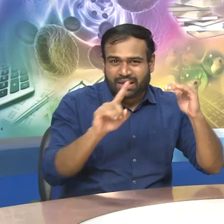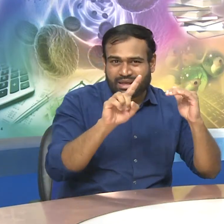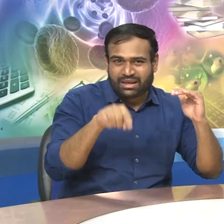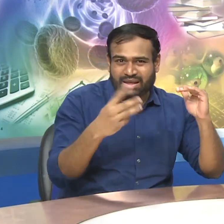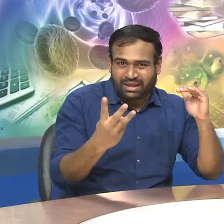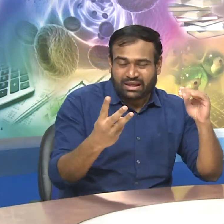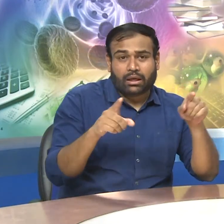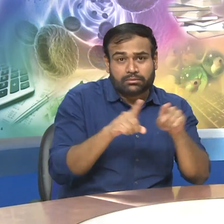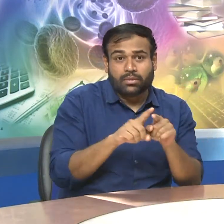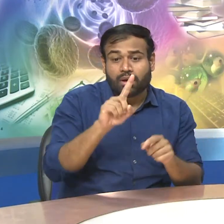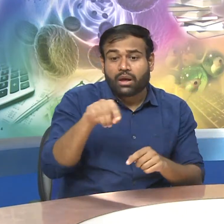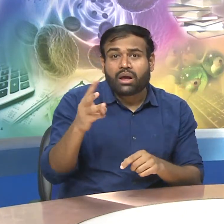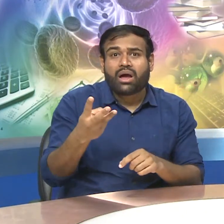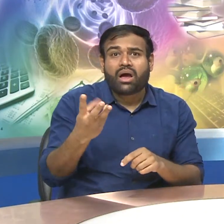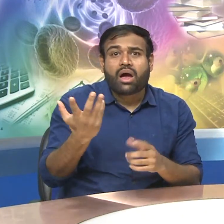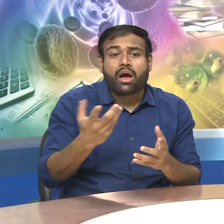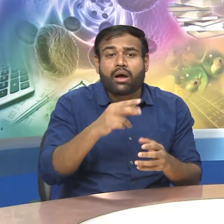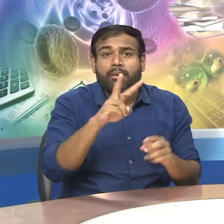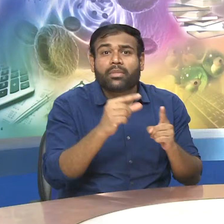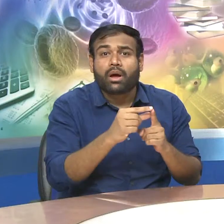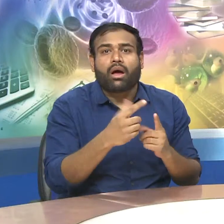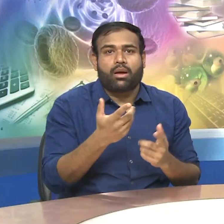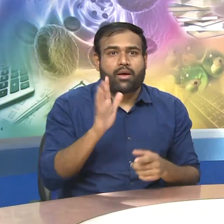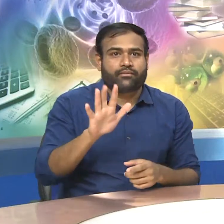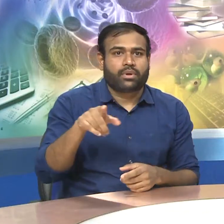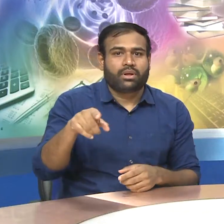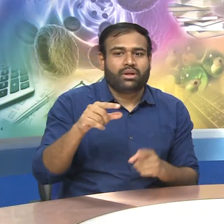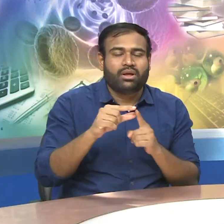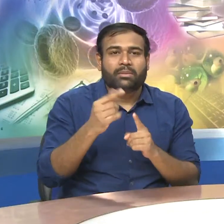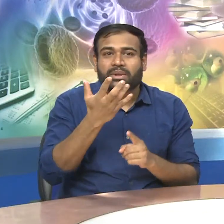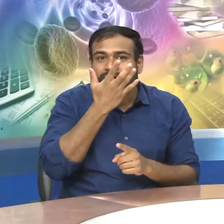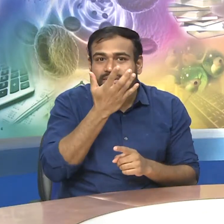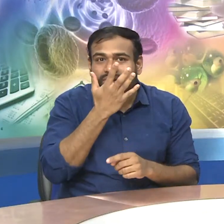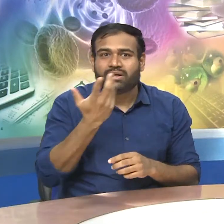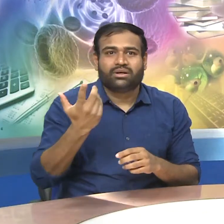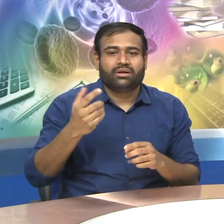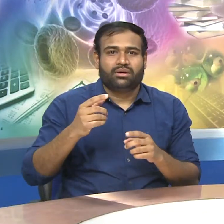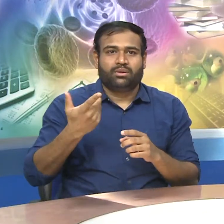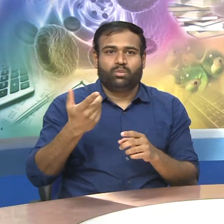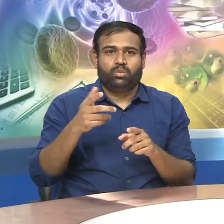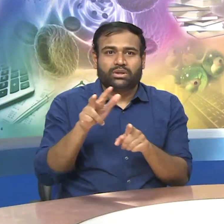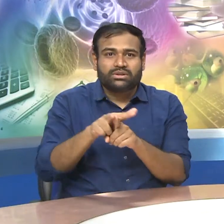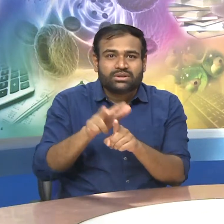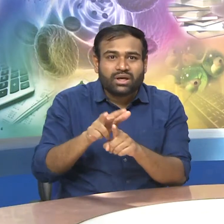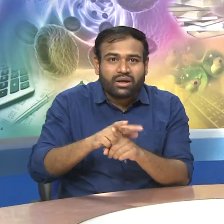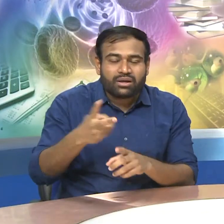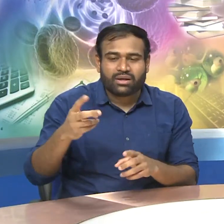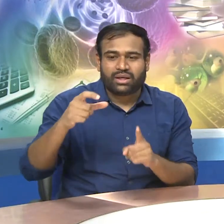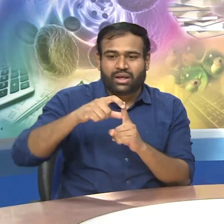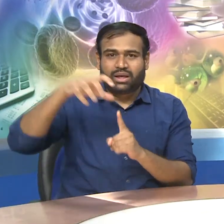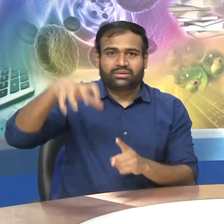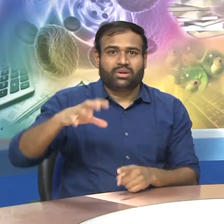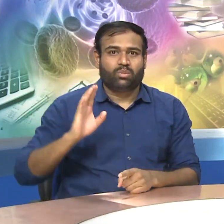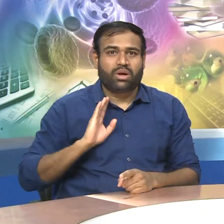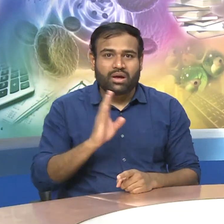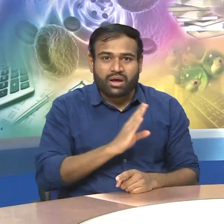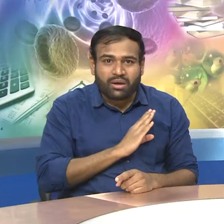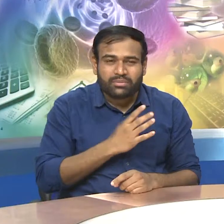1/3 electorates consisting of members of municipalities, district boards